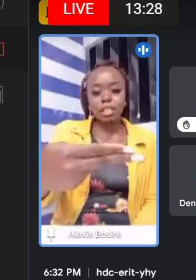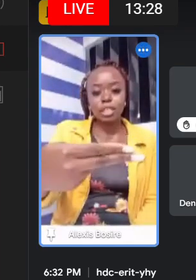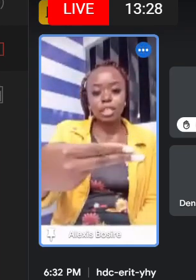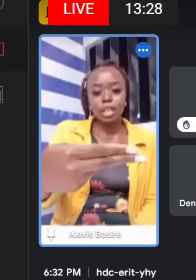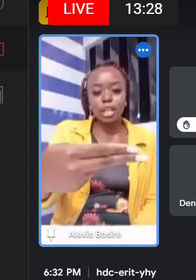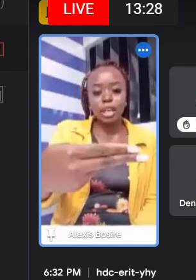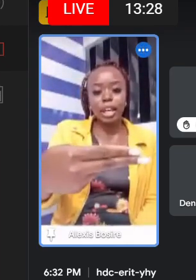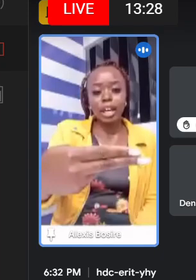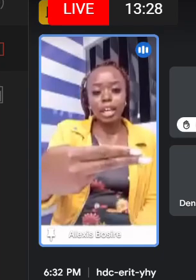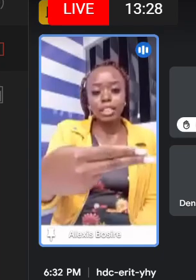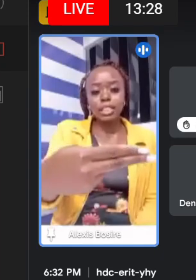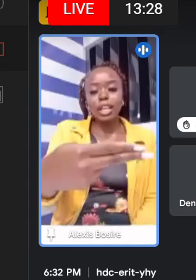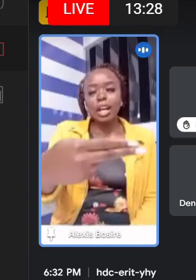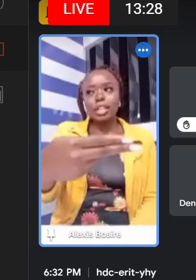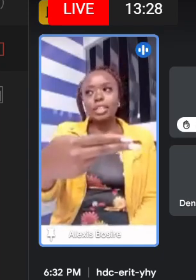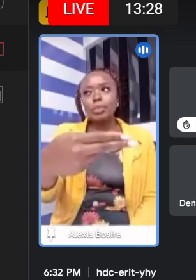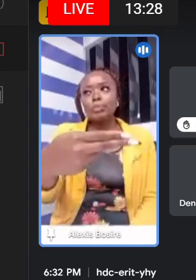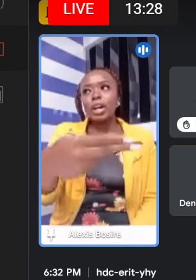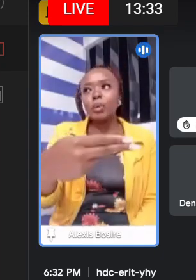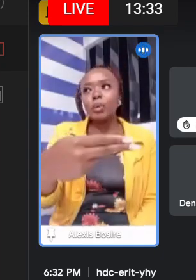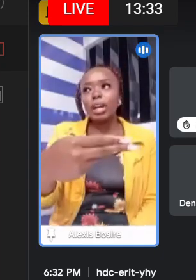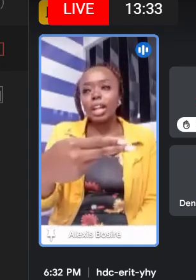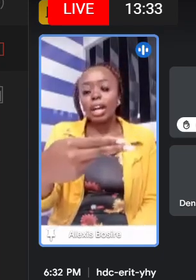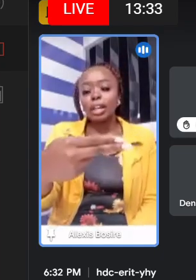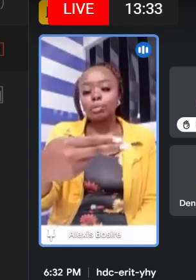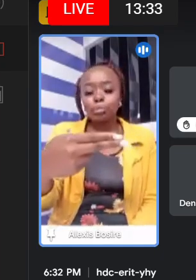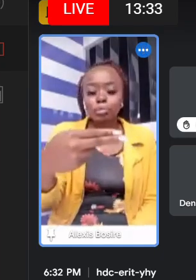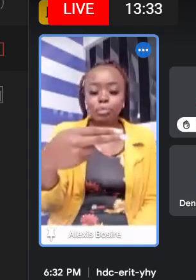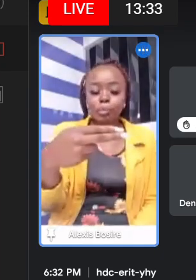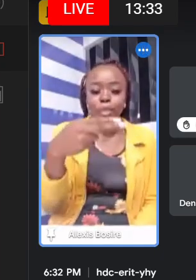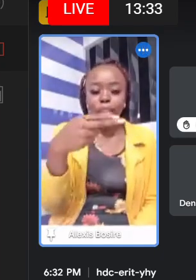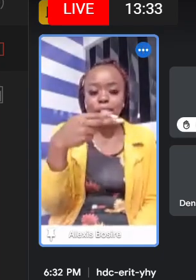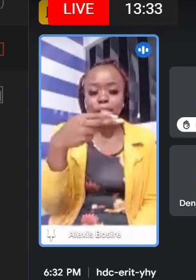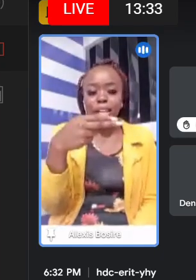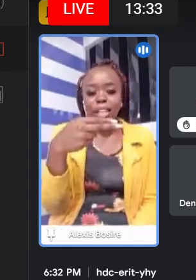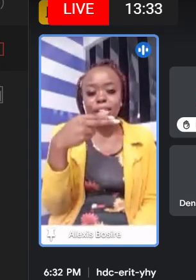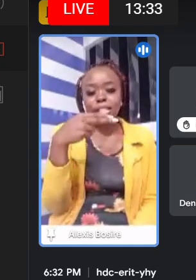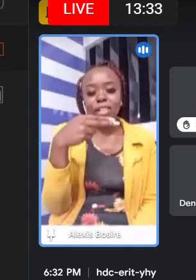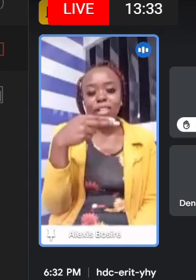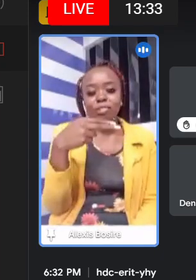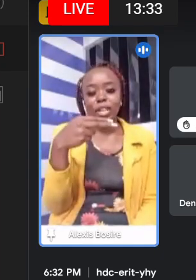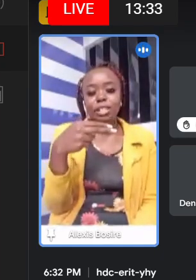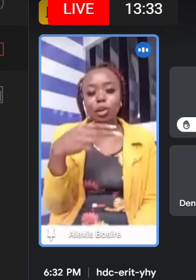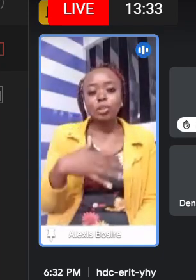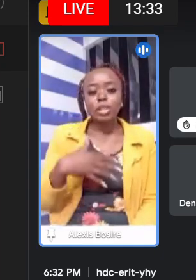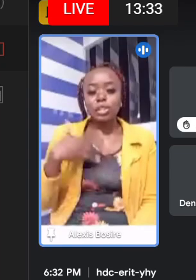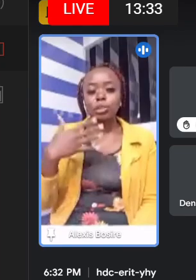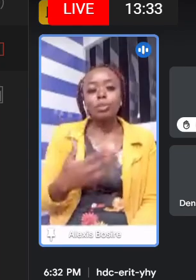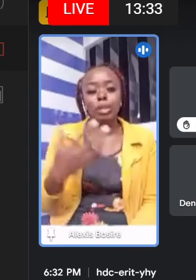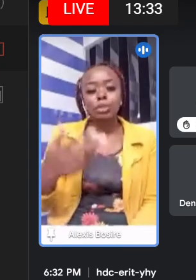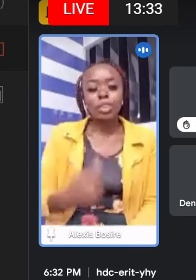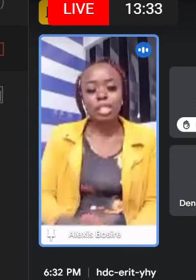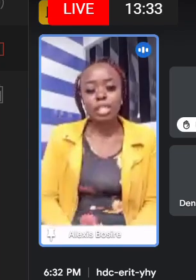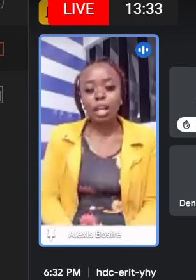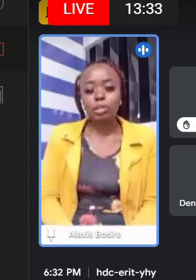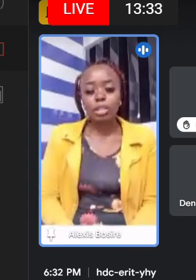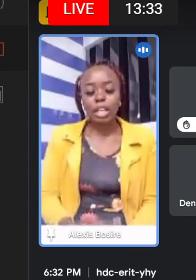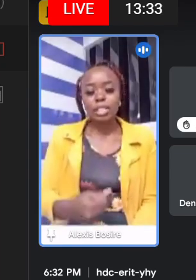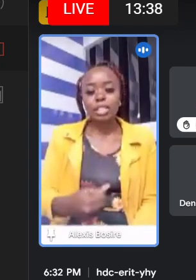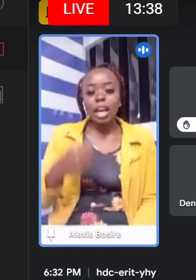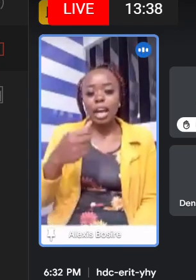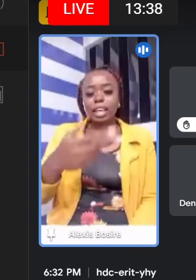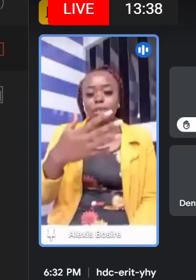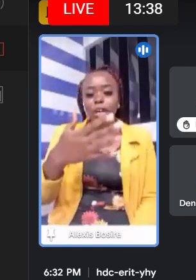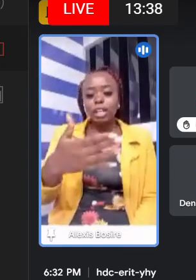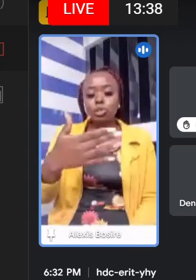H. And remember, while signing these alphabets, always remember to face the